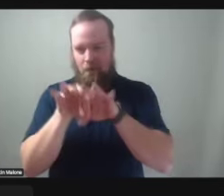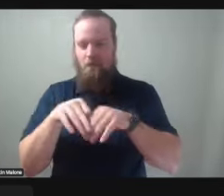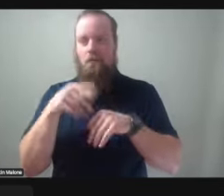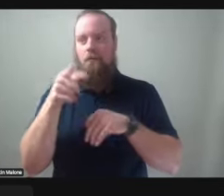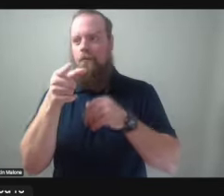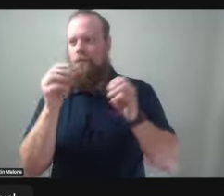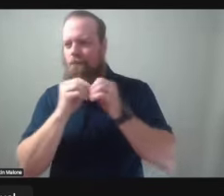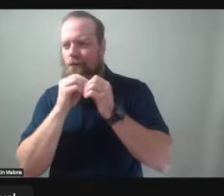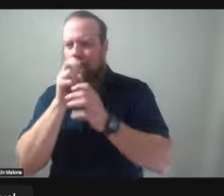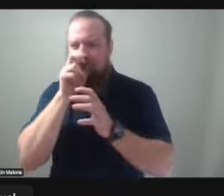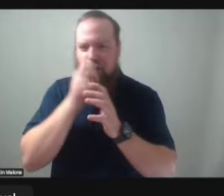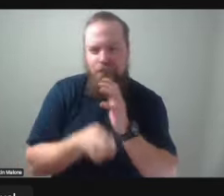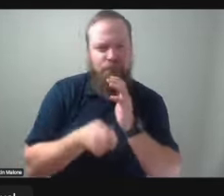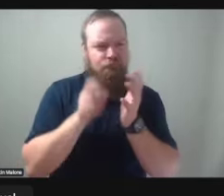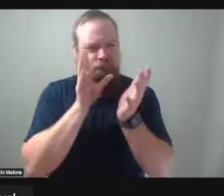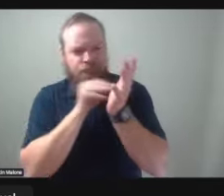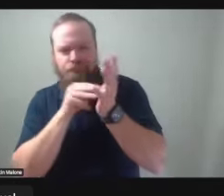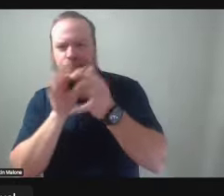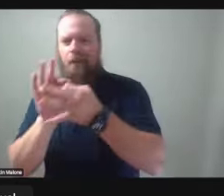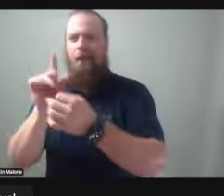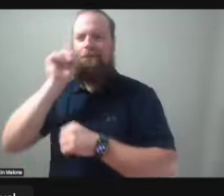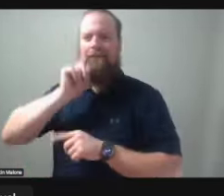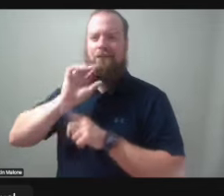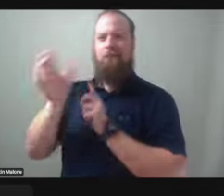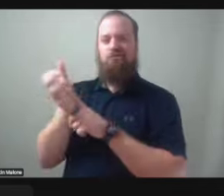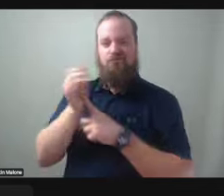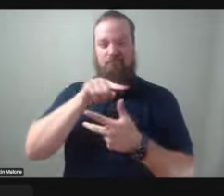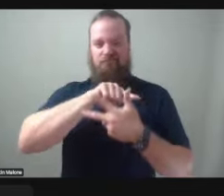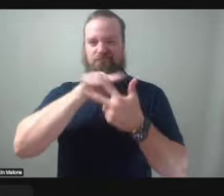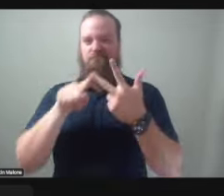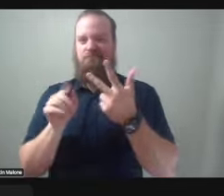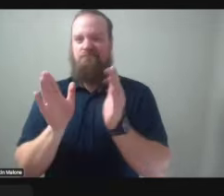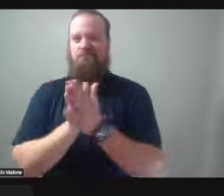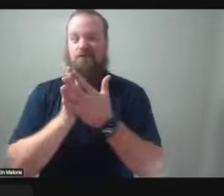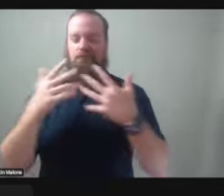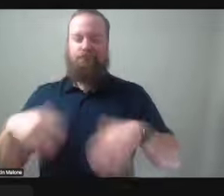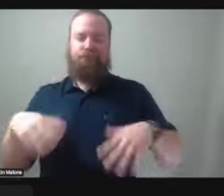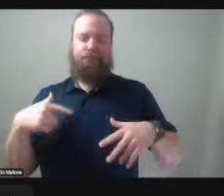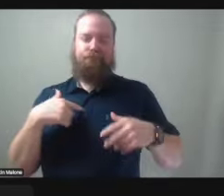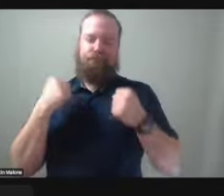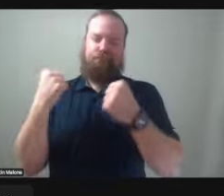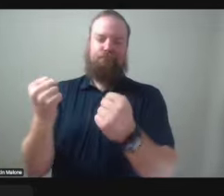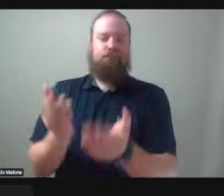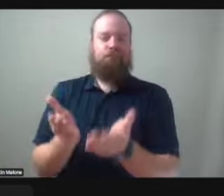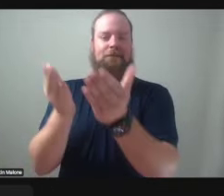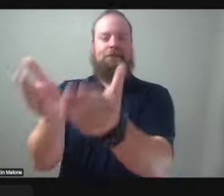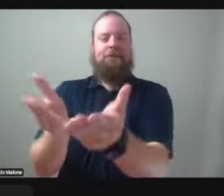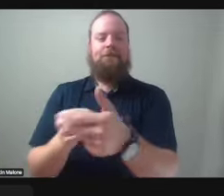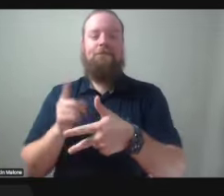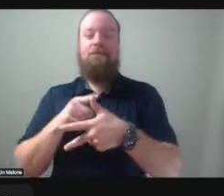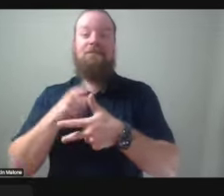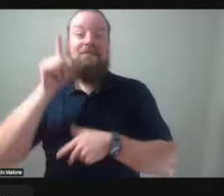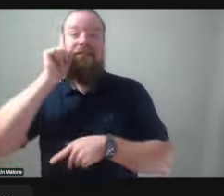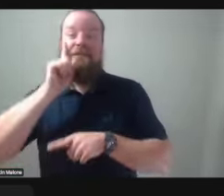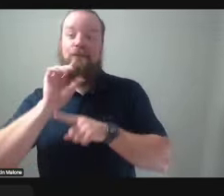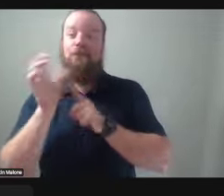And to wrap up today's lecture, I just want to share these resources with you. If there's more you'd like to